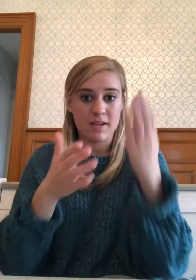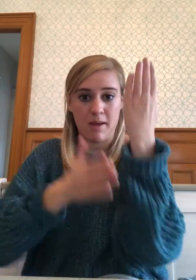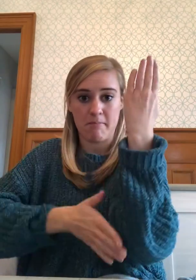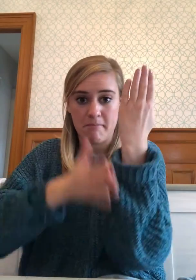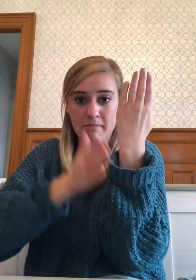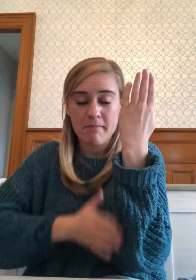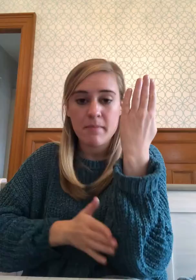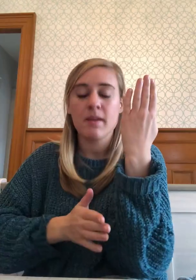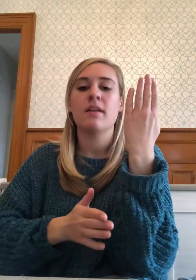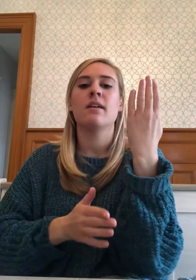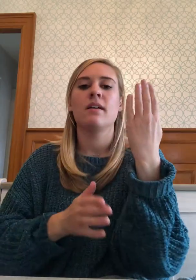all resorption.